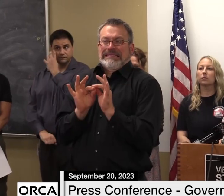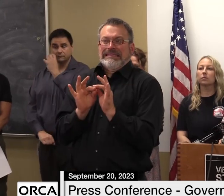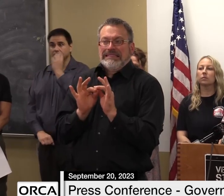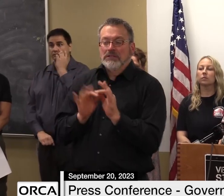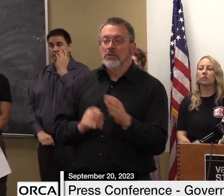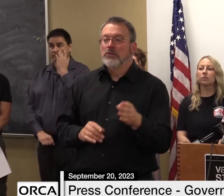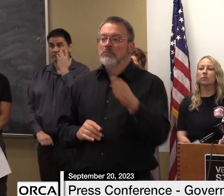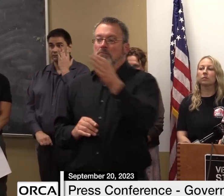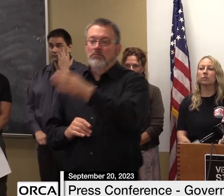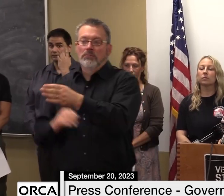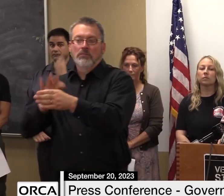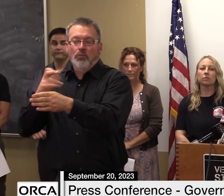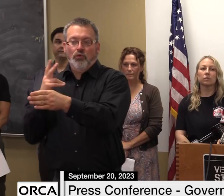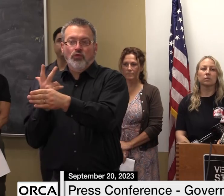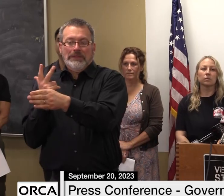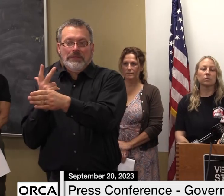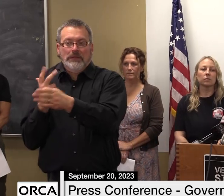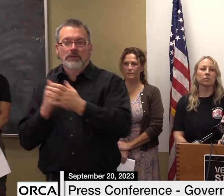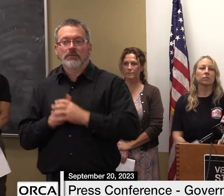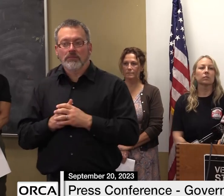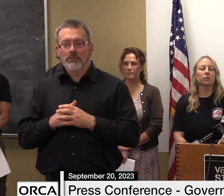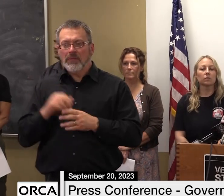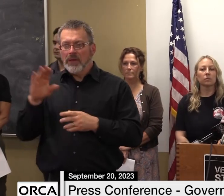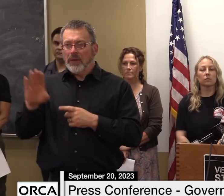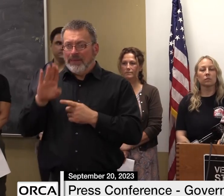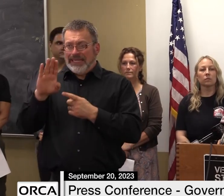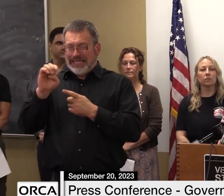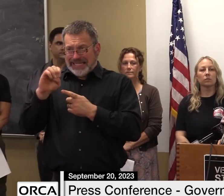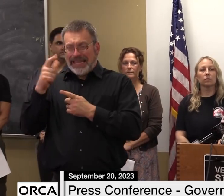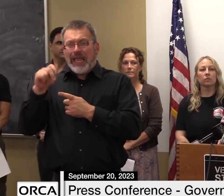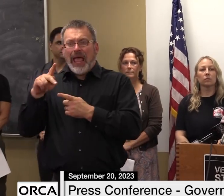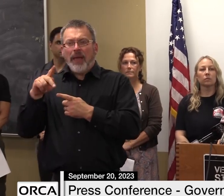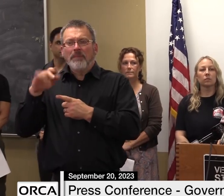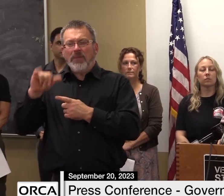How much money is left in the BGAP? Out of that $20 million, how much is left?